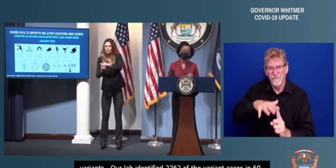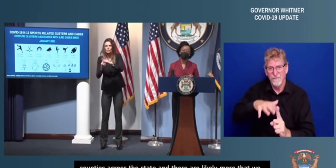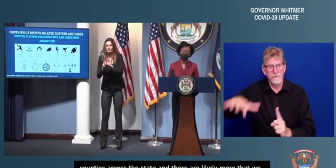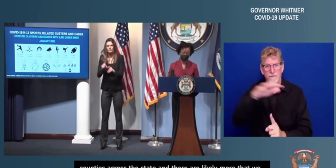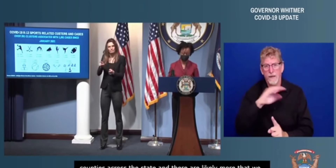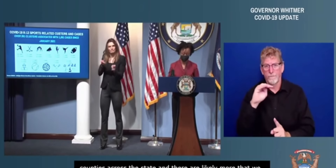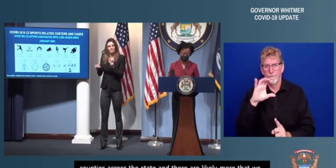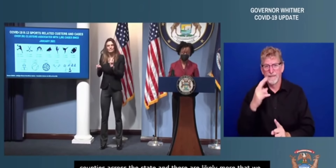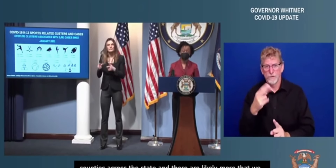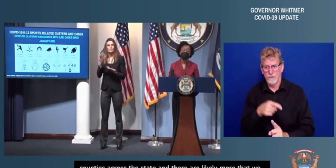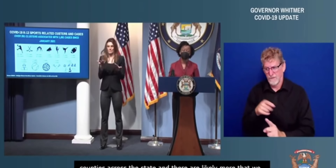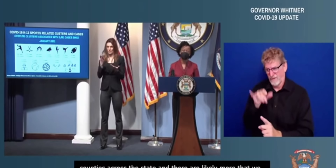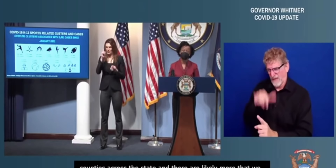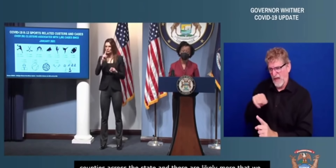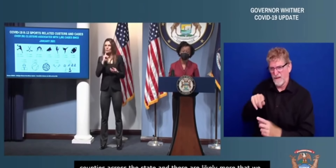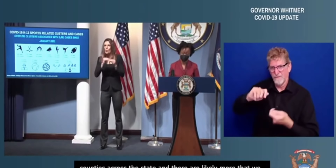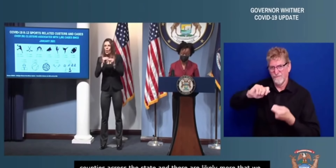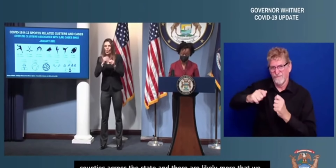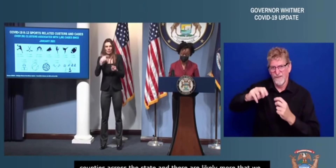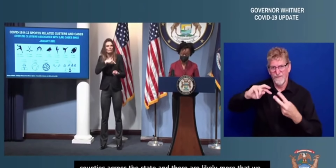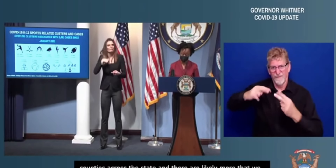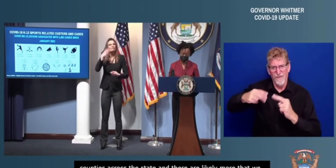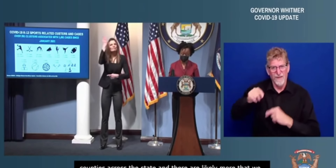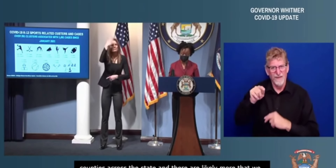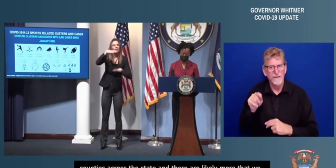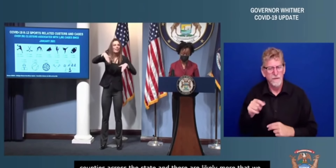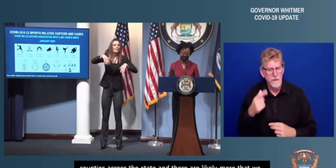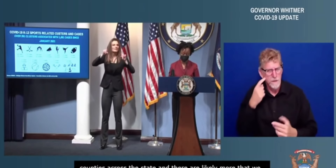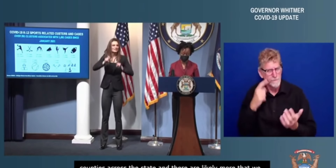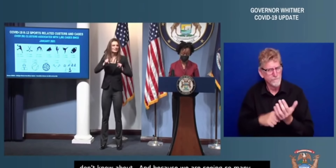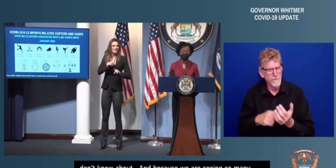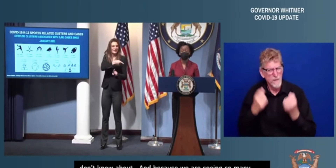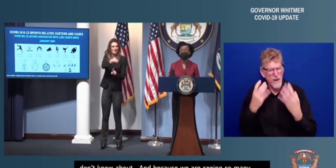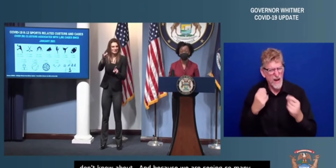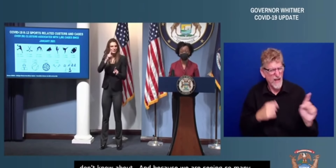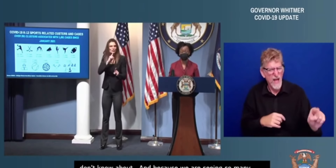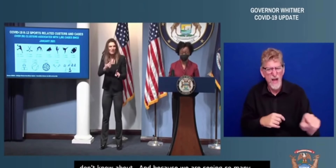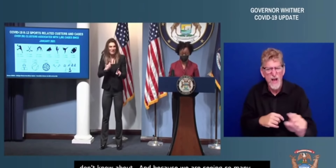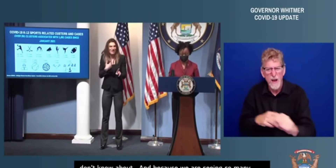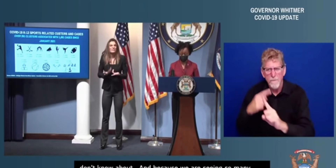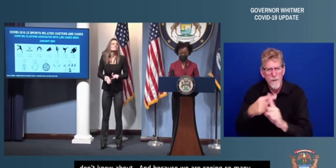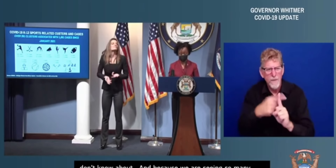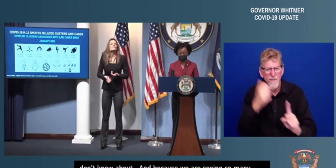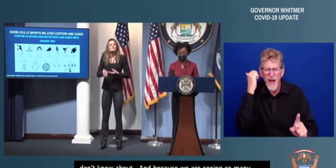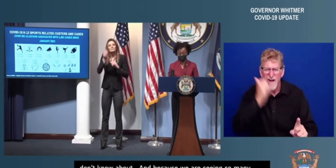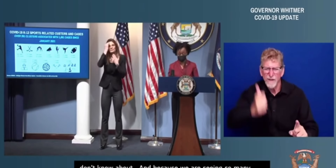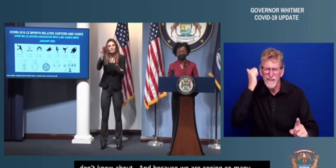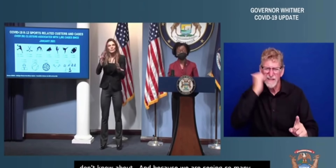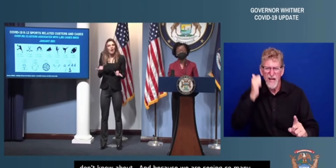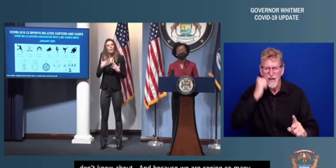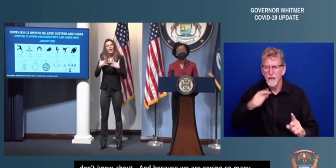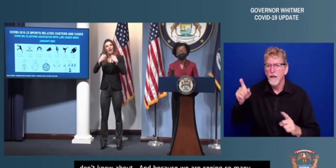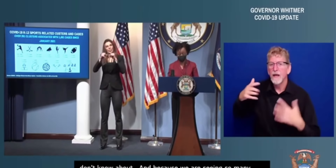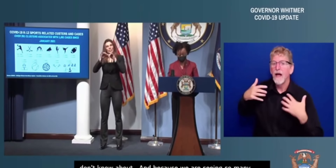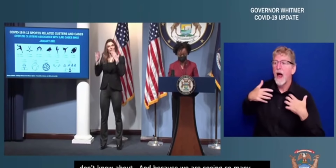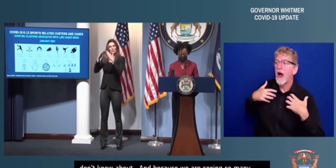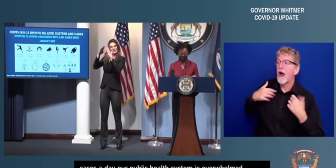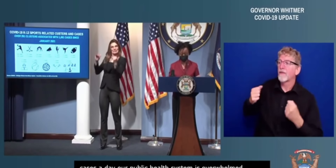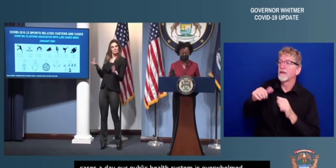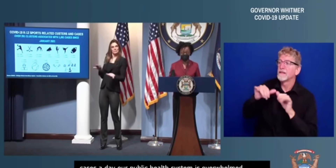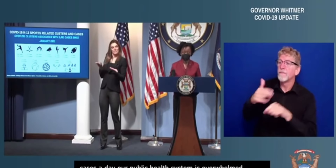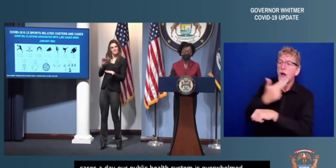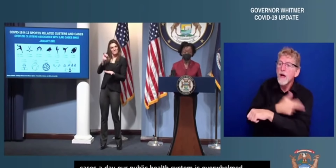because we are seeing so many cases a day, our public health system is overwhelmed. We are not able to get information on